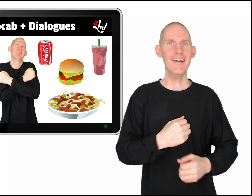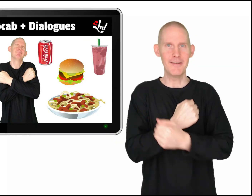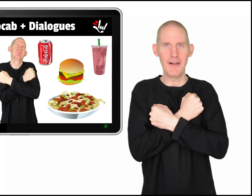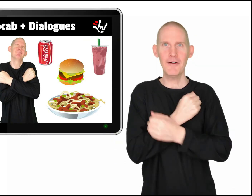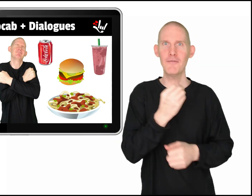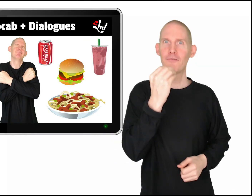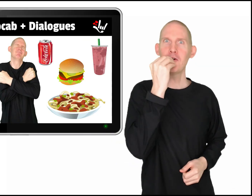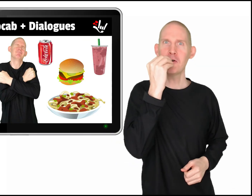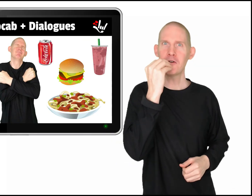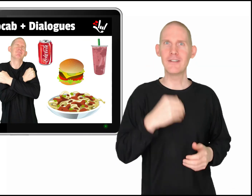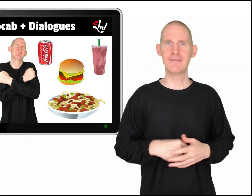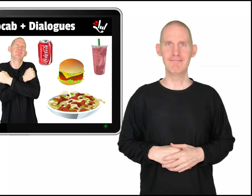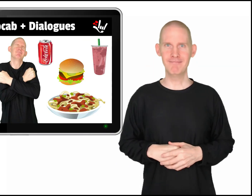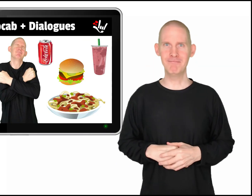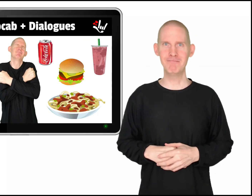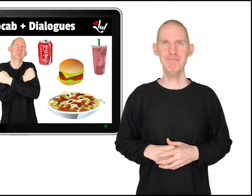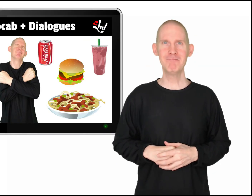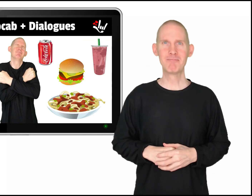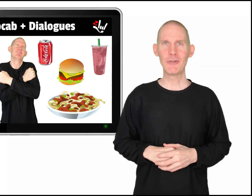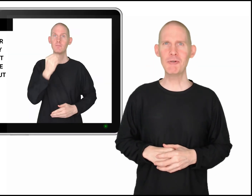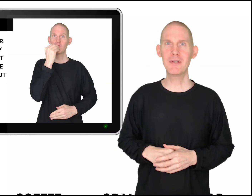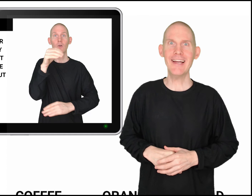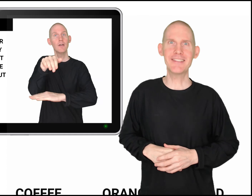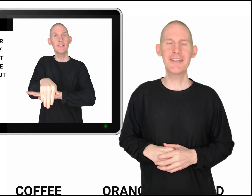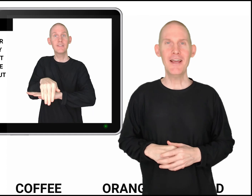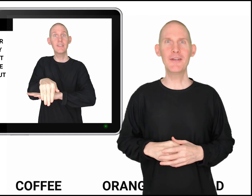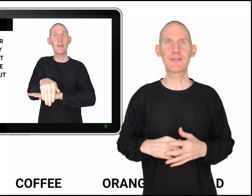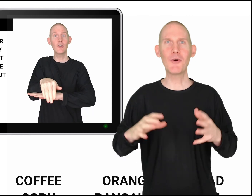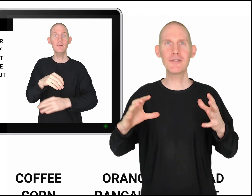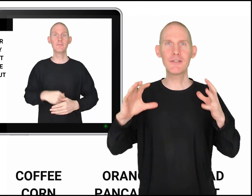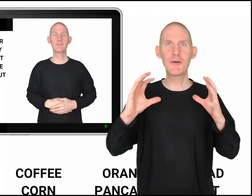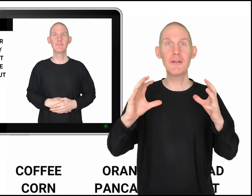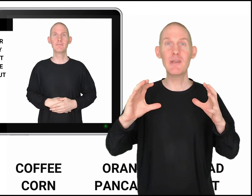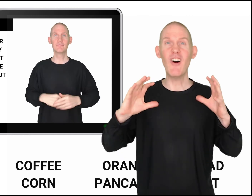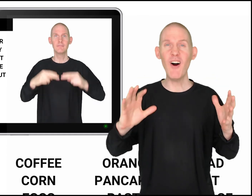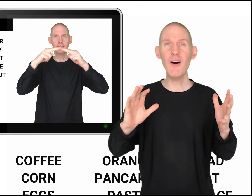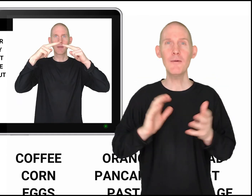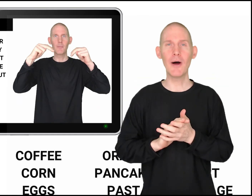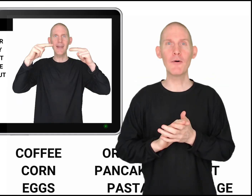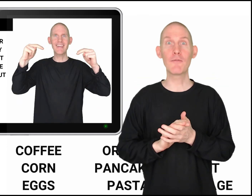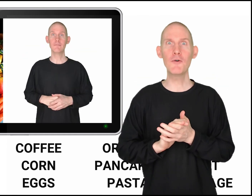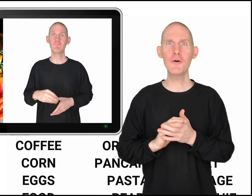I love food. You guessed it, this course is going to be all about food.